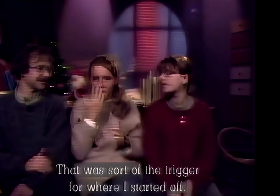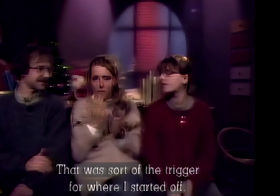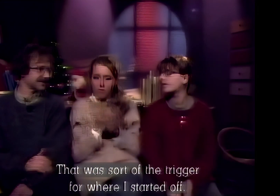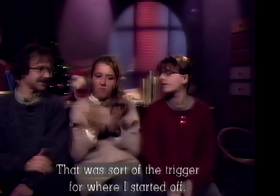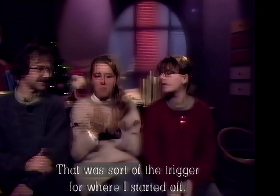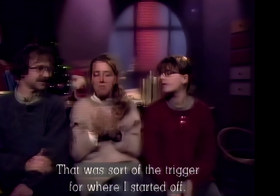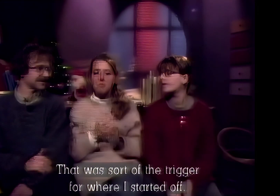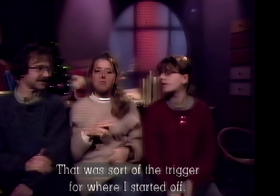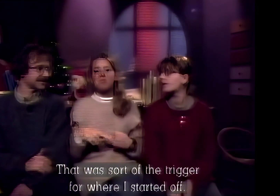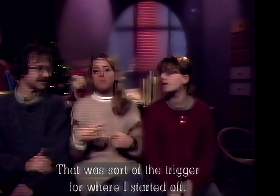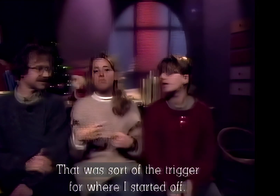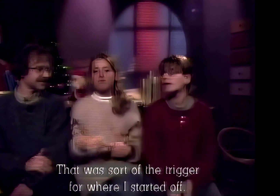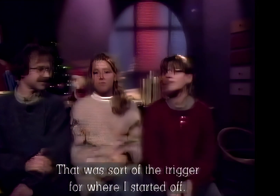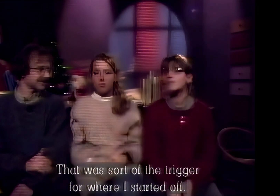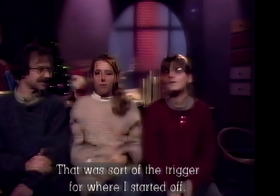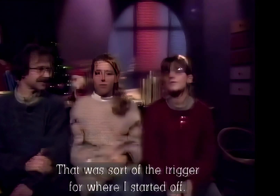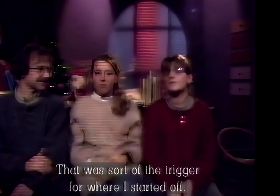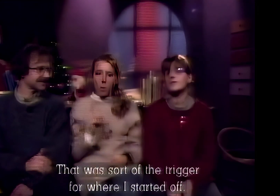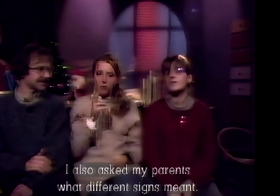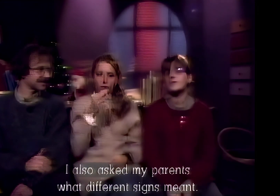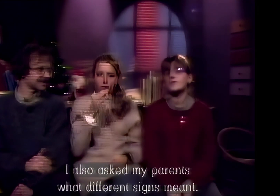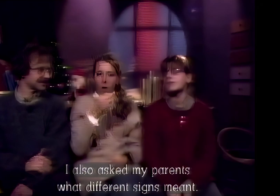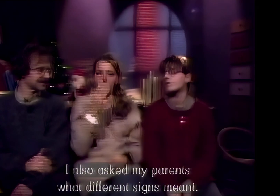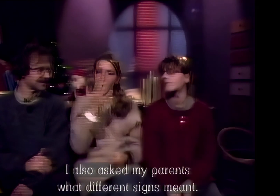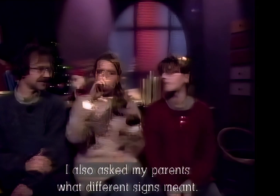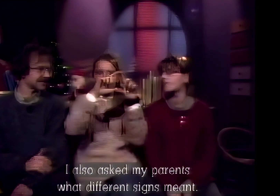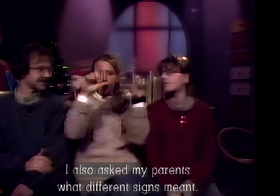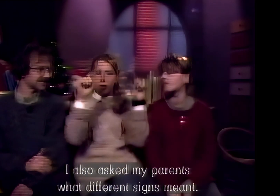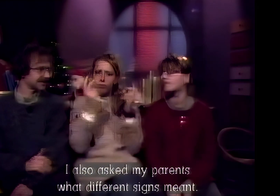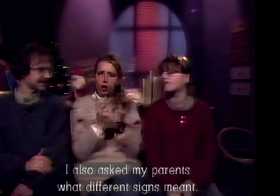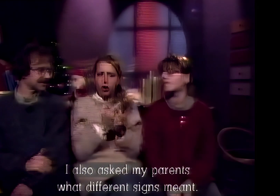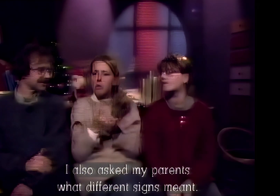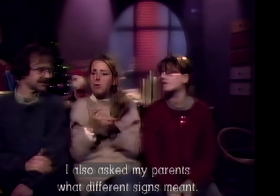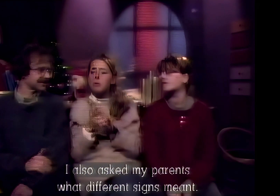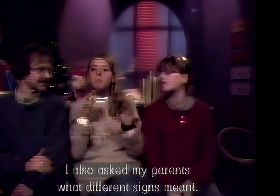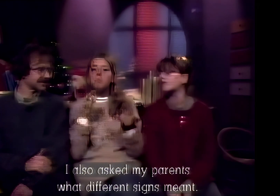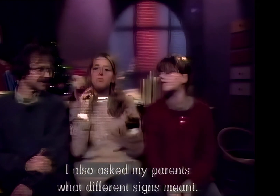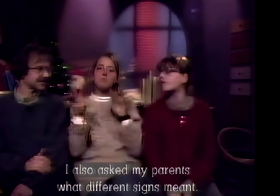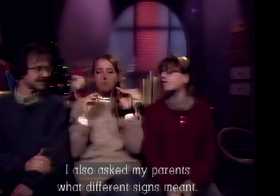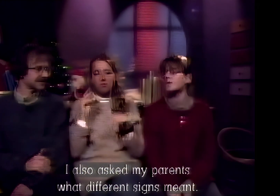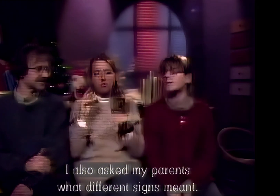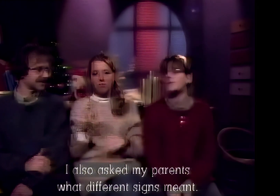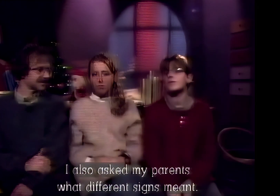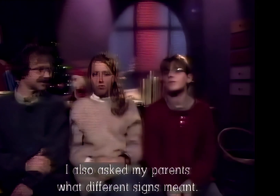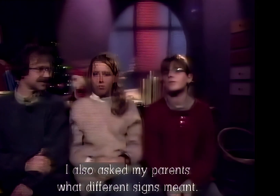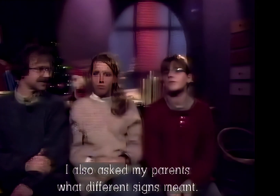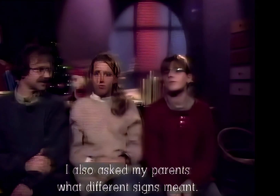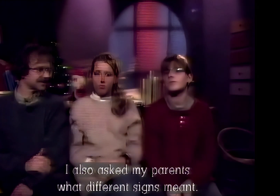trigger for where I started off from. And I also asked my parents what different